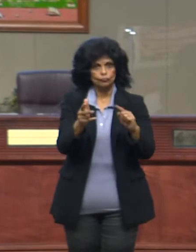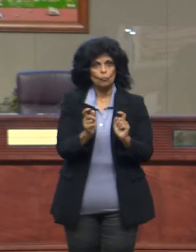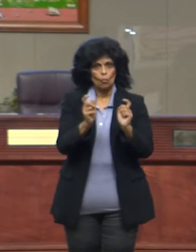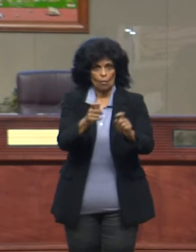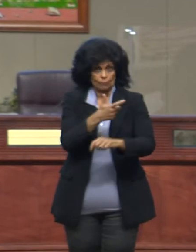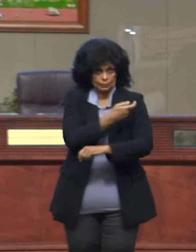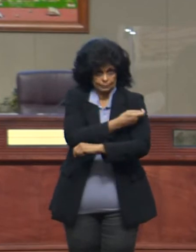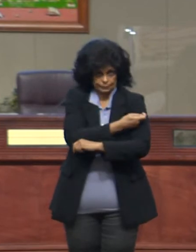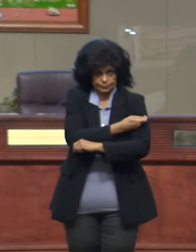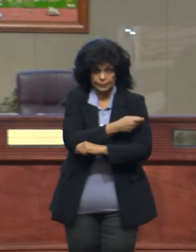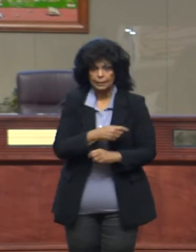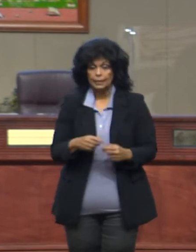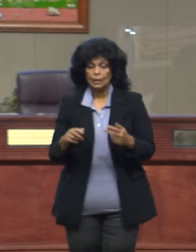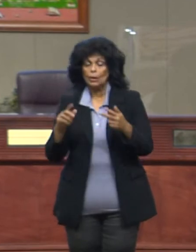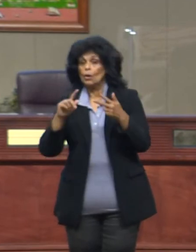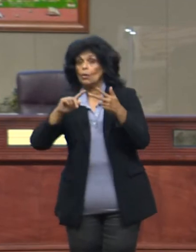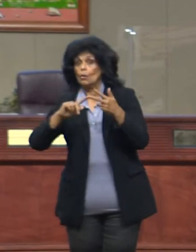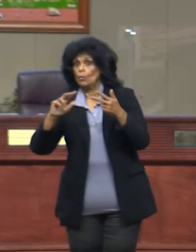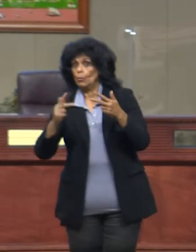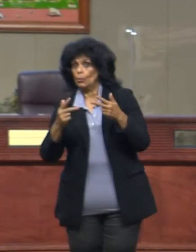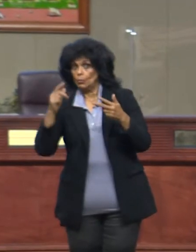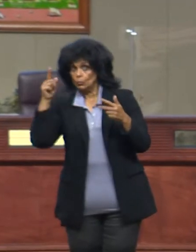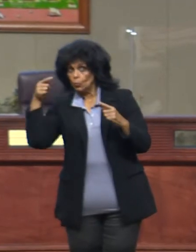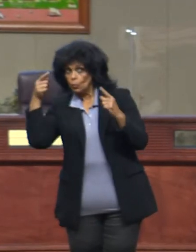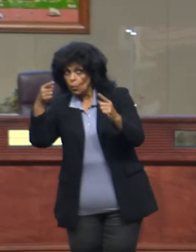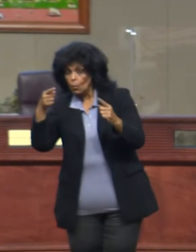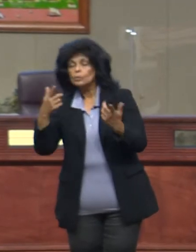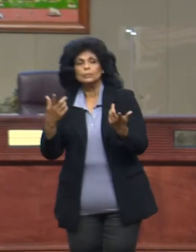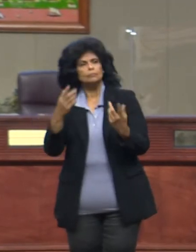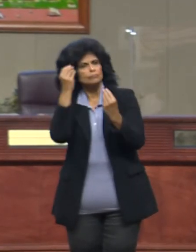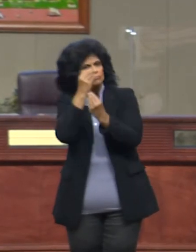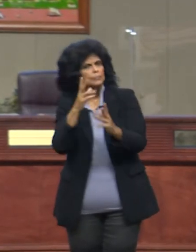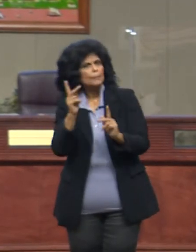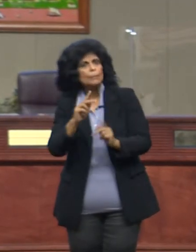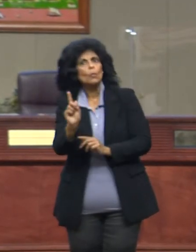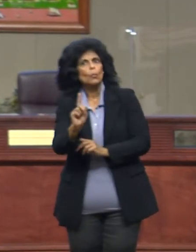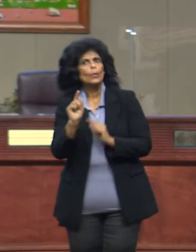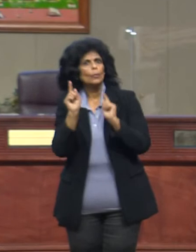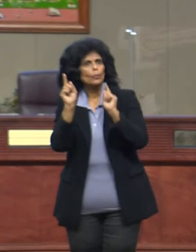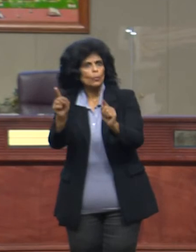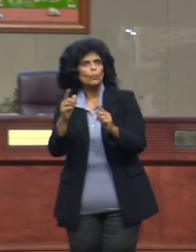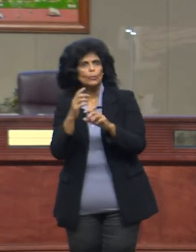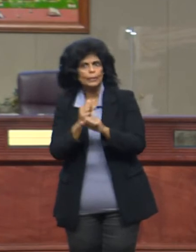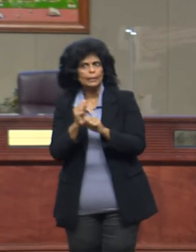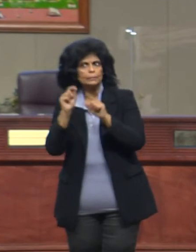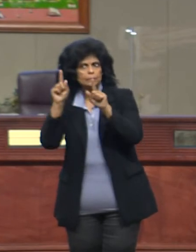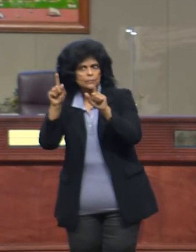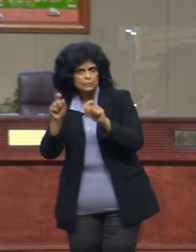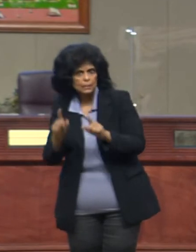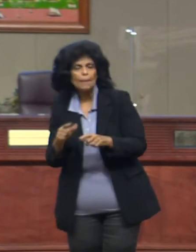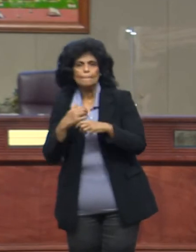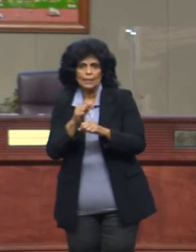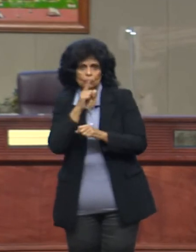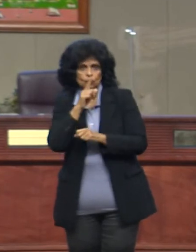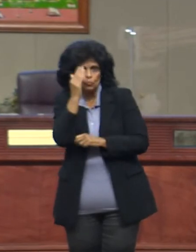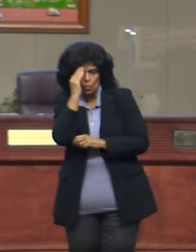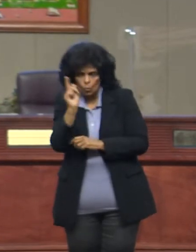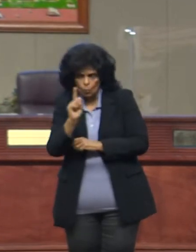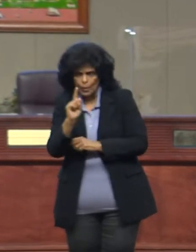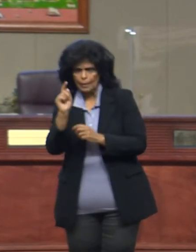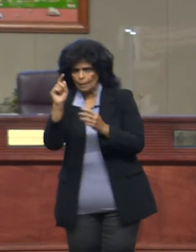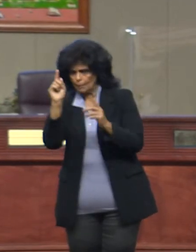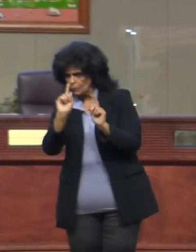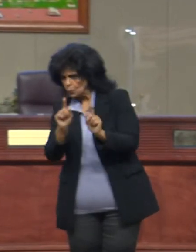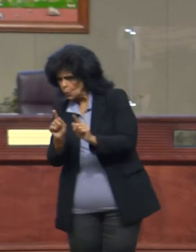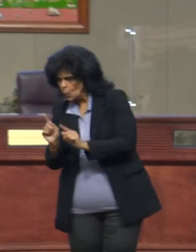so that we can ensure that they know their status as we endeavor to slow the spread of the virus within our community.